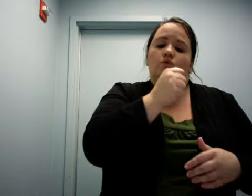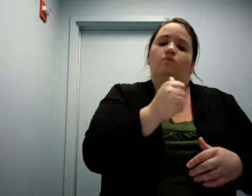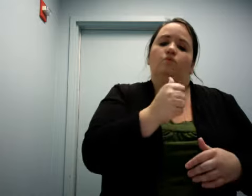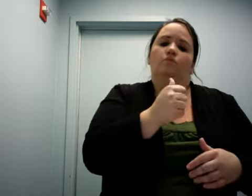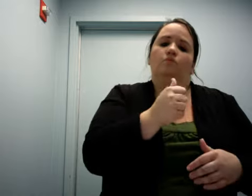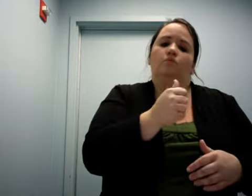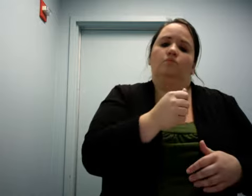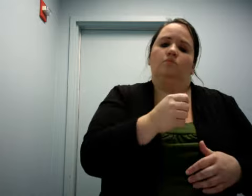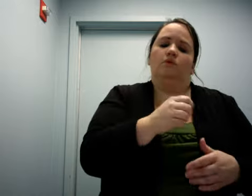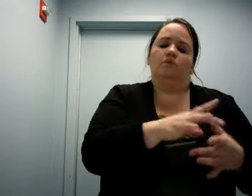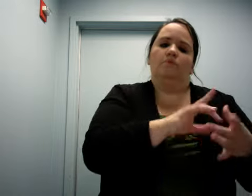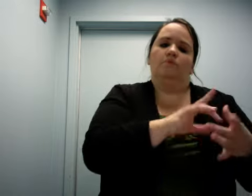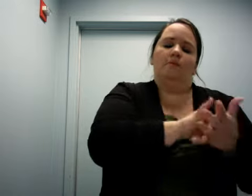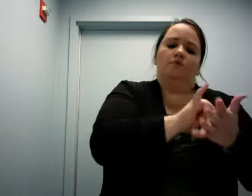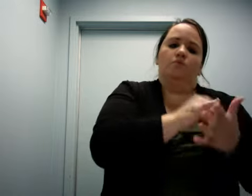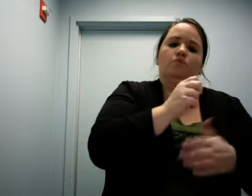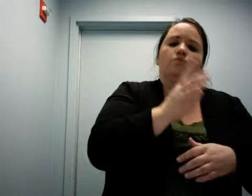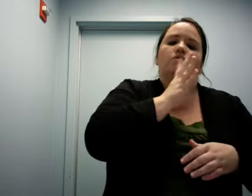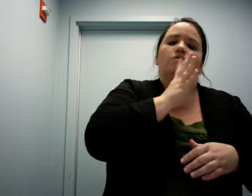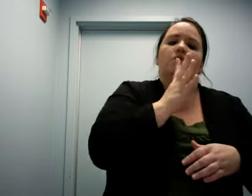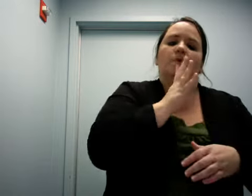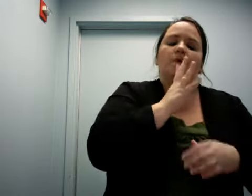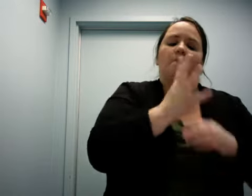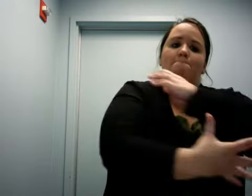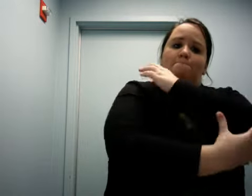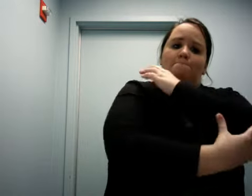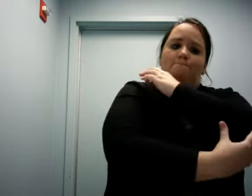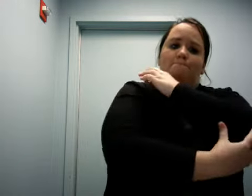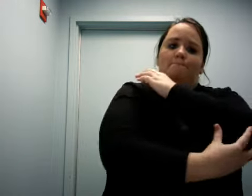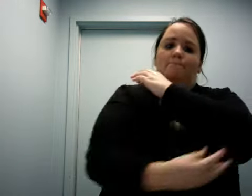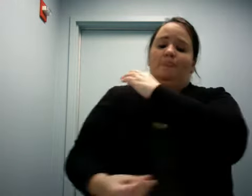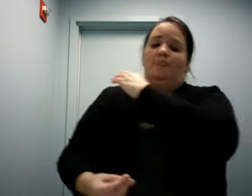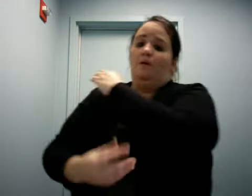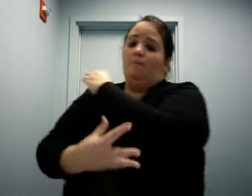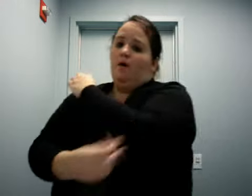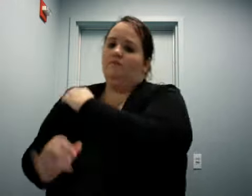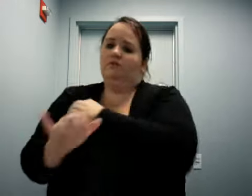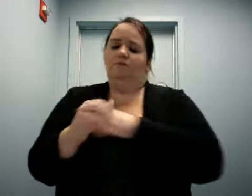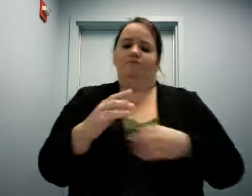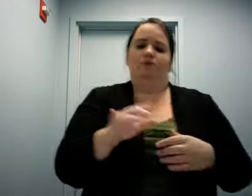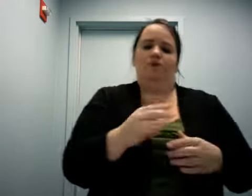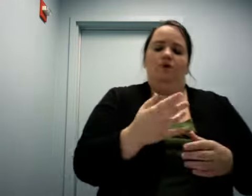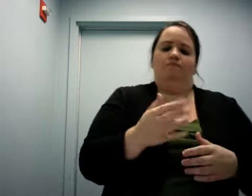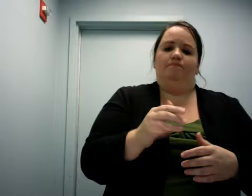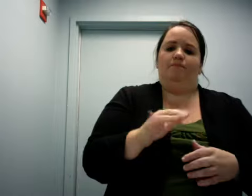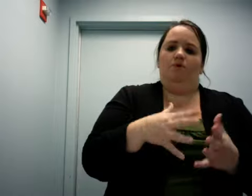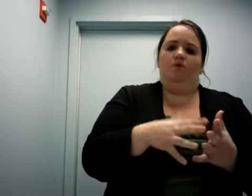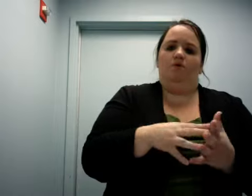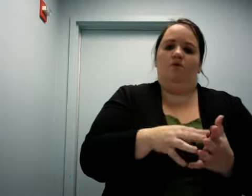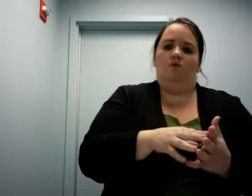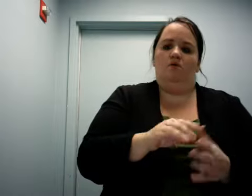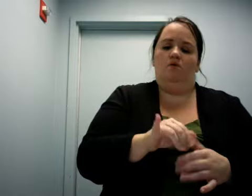stories of that place and that person. The consequence of the single story is this. It robs people of dignity.